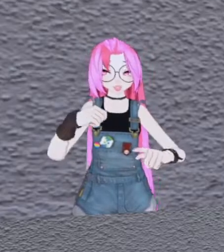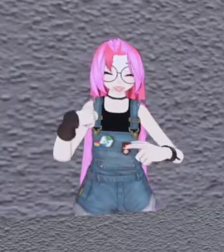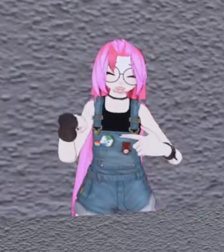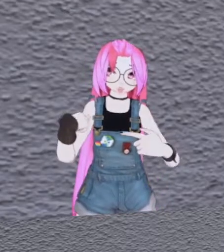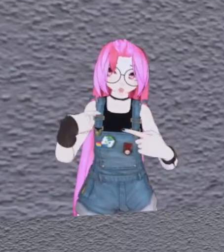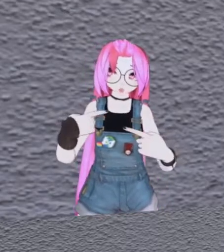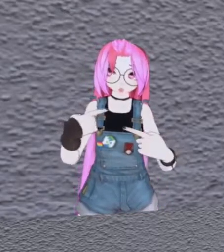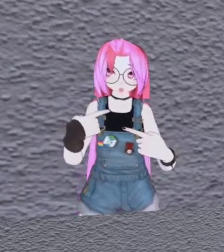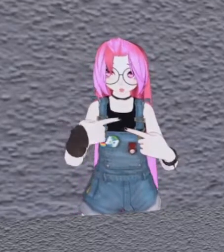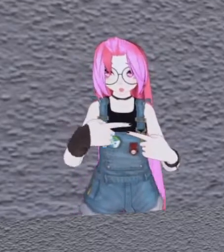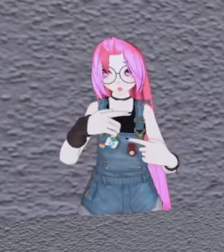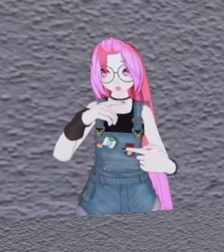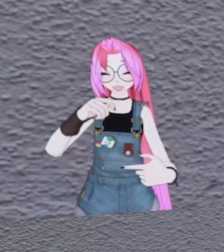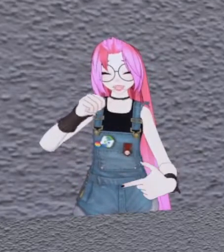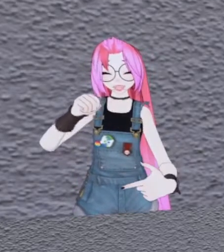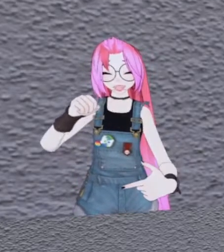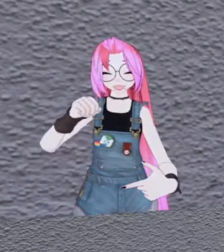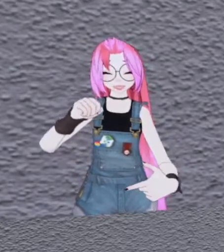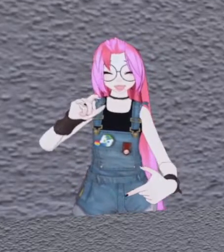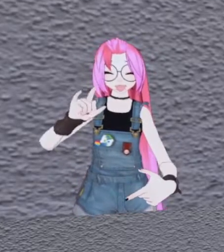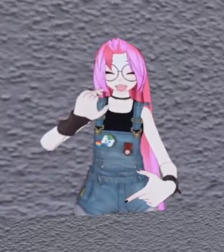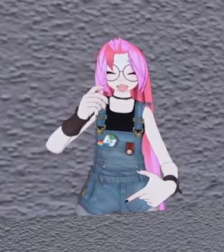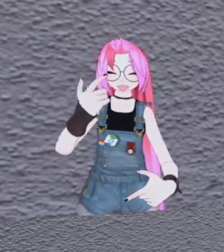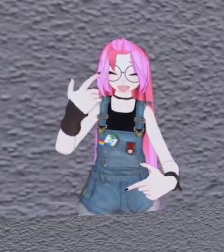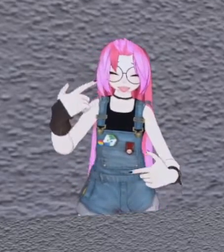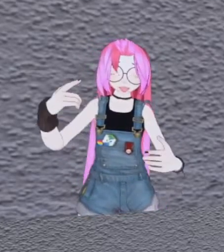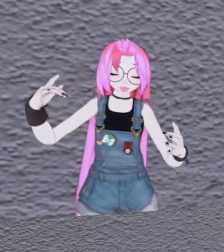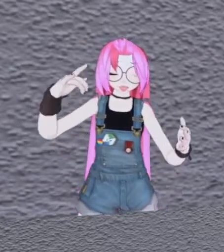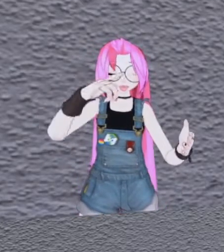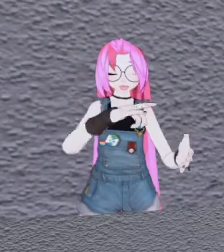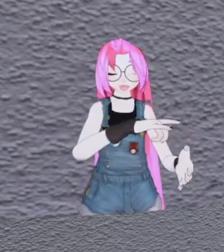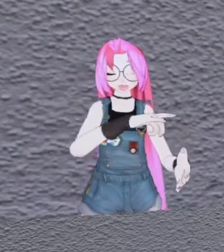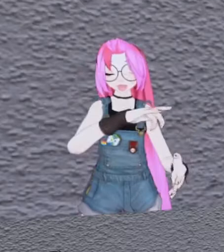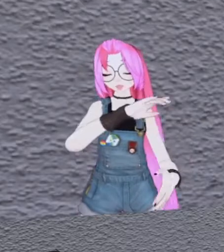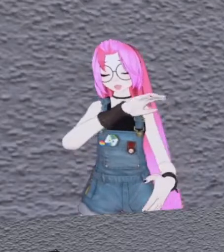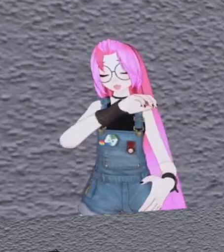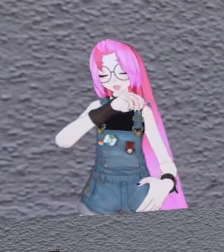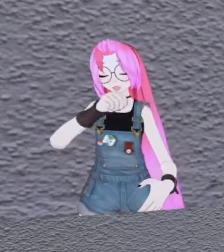Spain. And they all arrived on like the plane, and